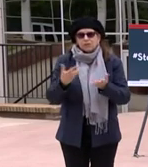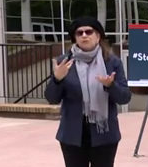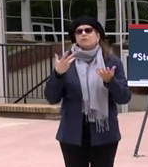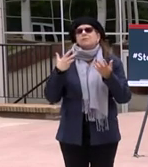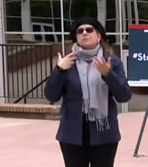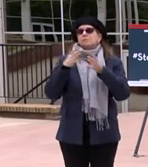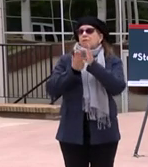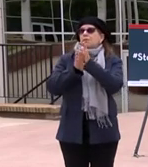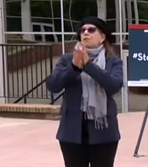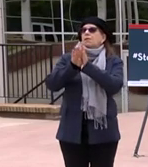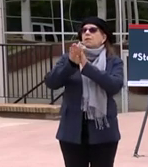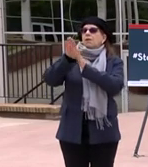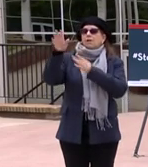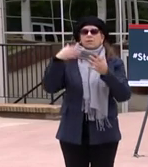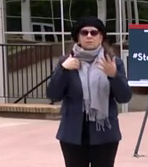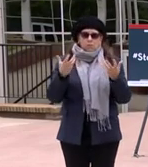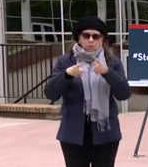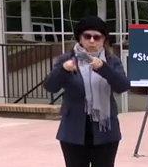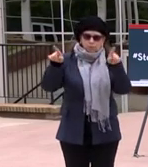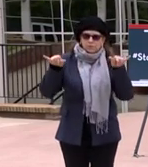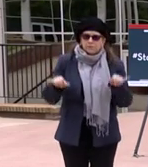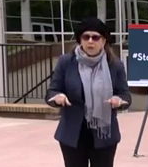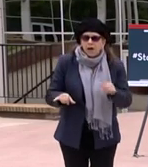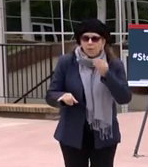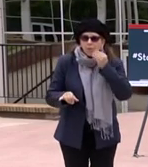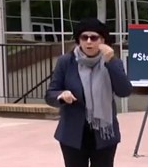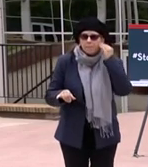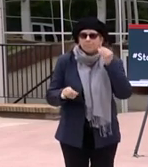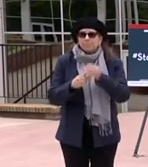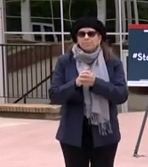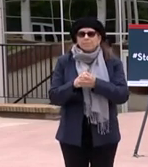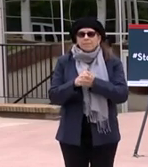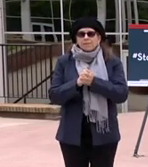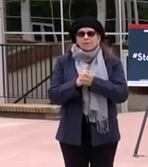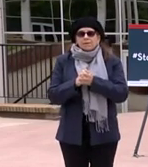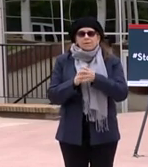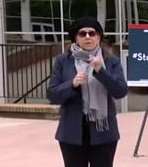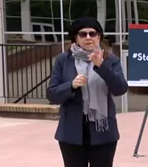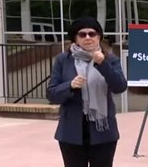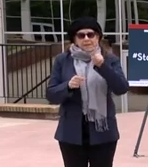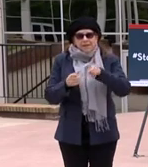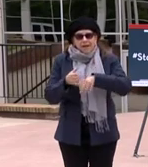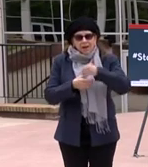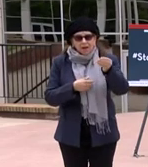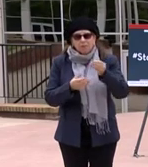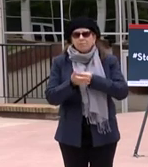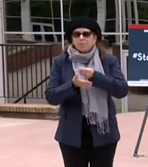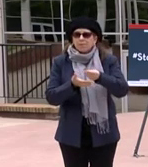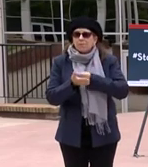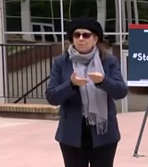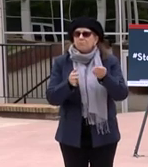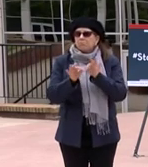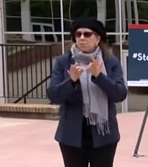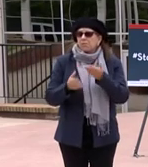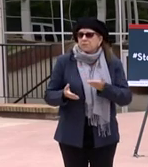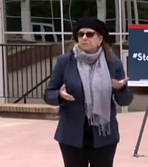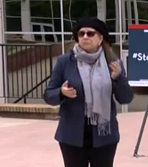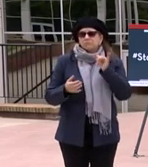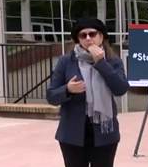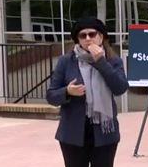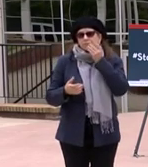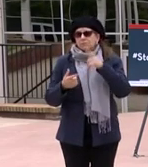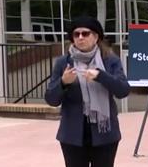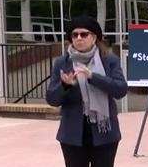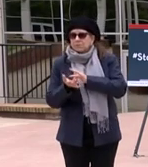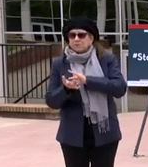Be strategic about your trips to get essential items. Do your part to keep everyone safe. So with that, I want to turn to